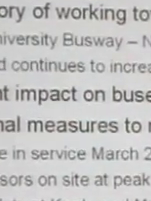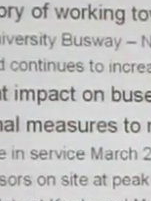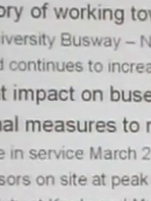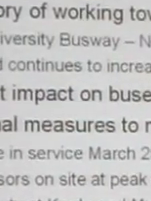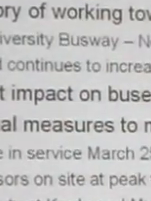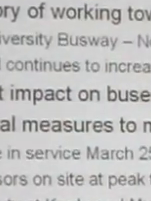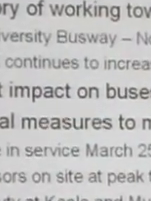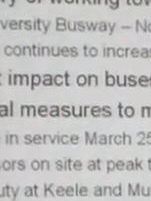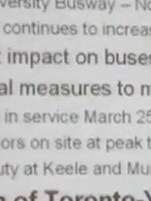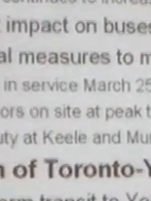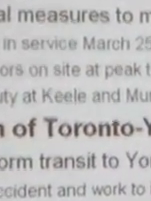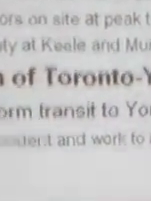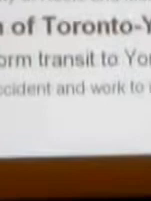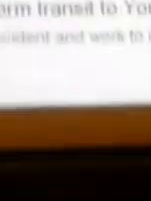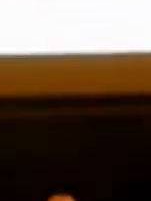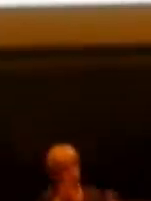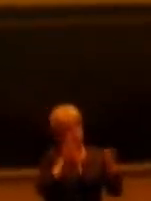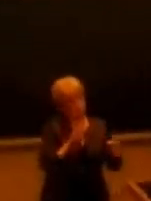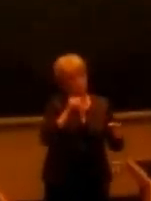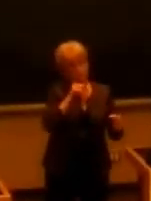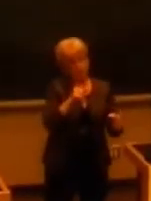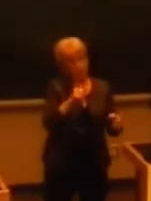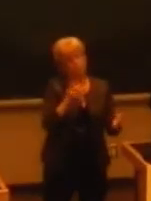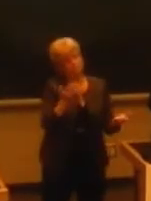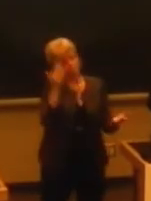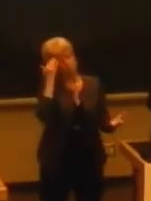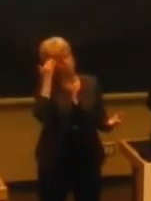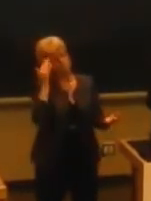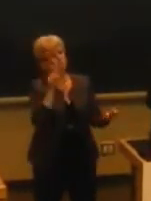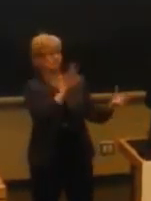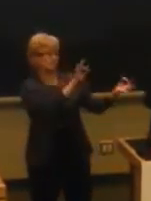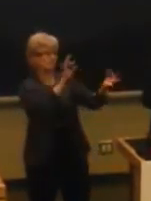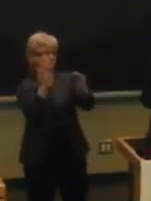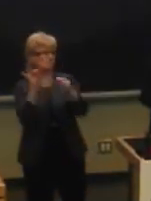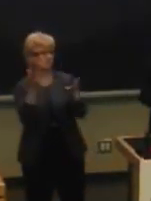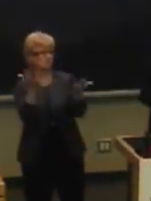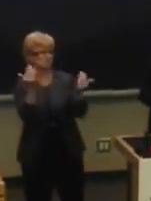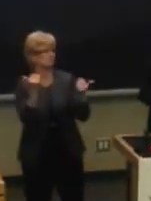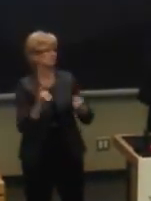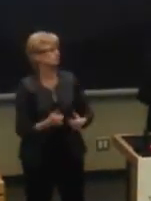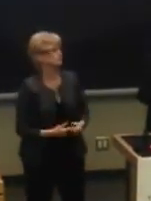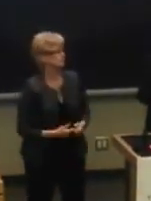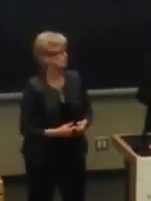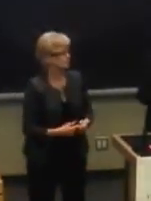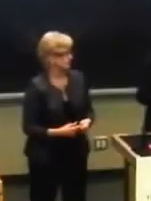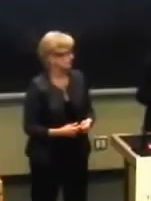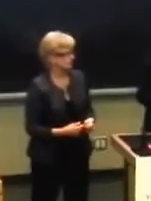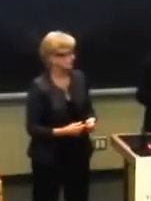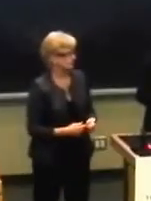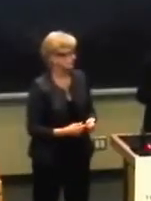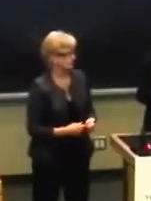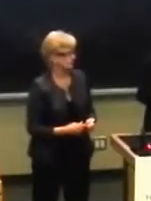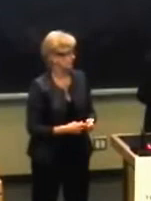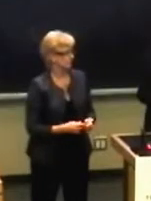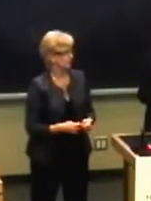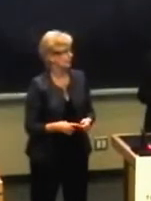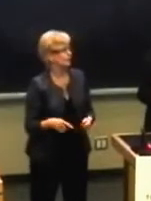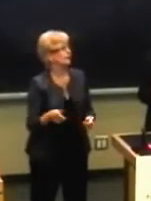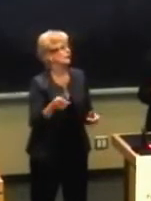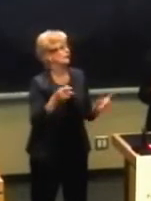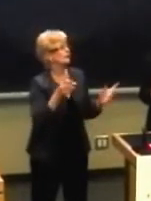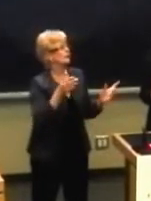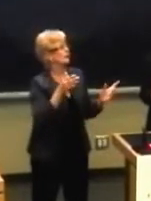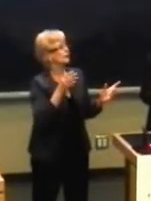It may not be perfect yet, it probably isn't, and I'd like to hear your feedback on how it's going when we come to questions. We've also got police duty